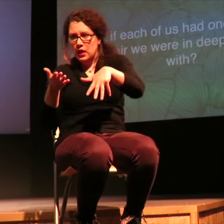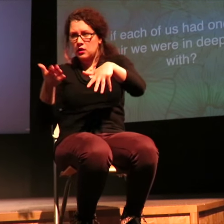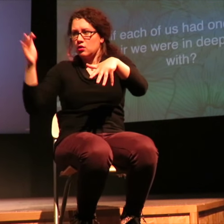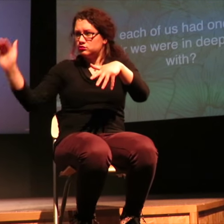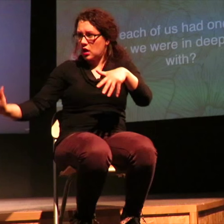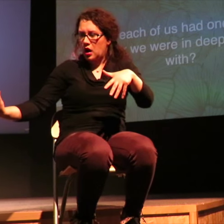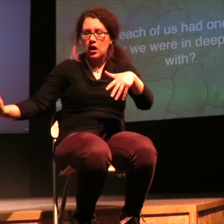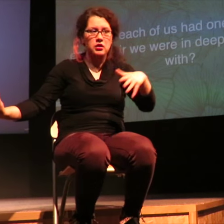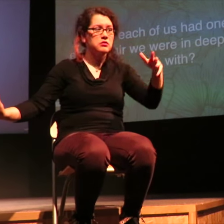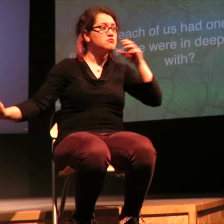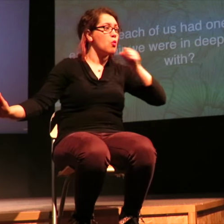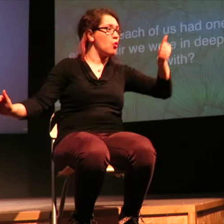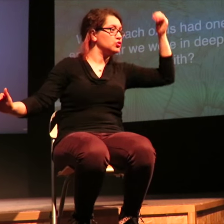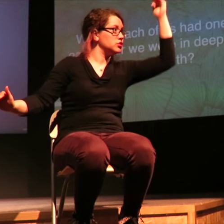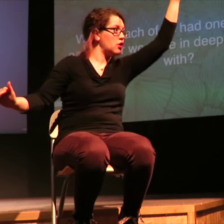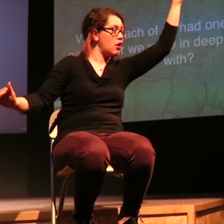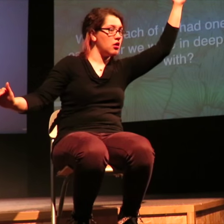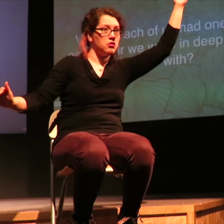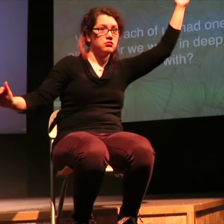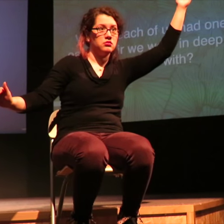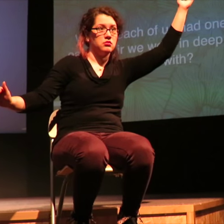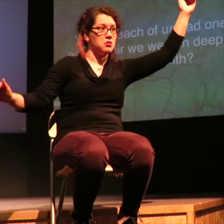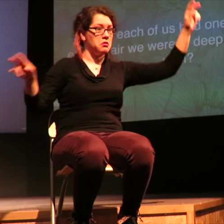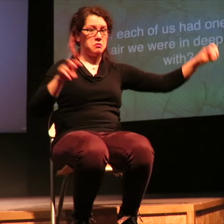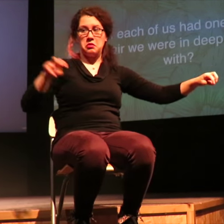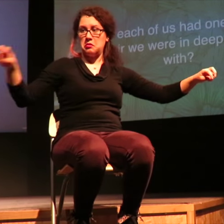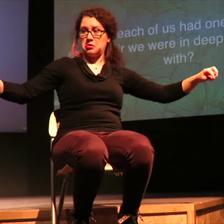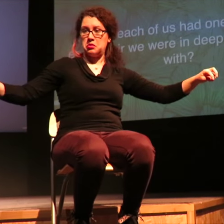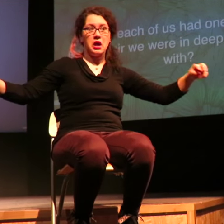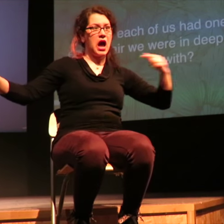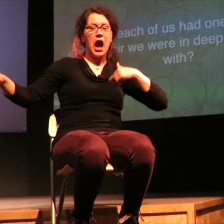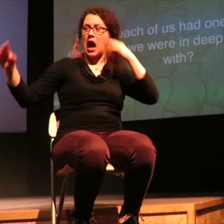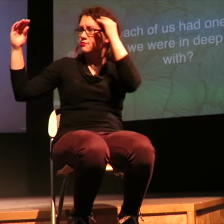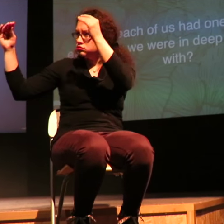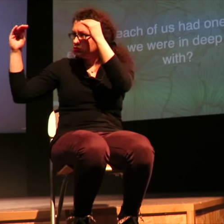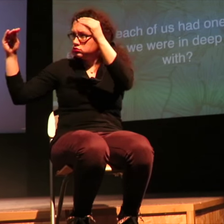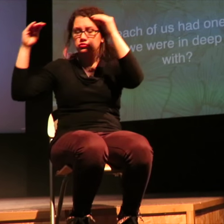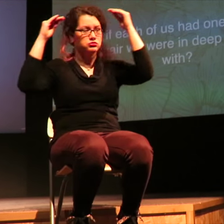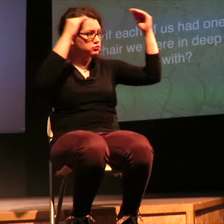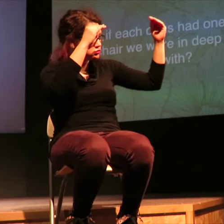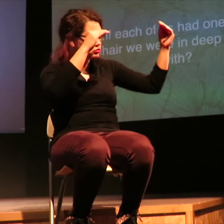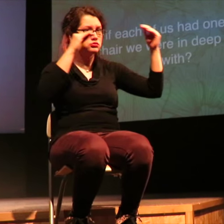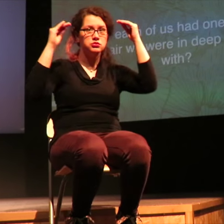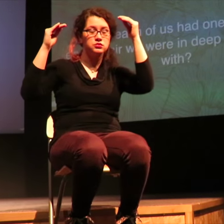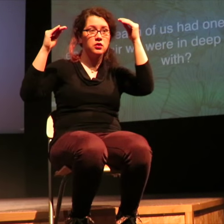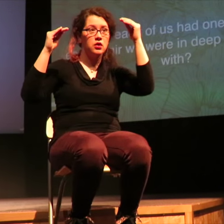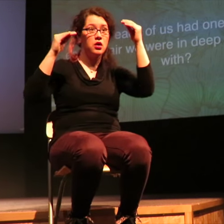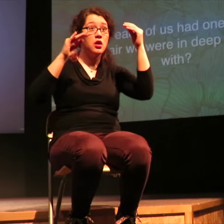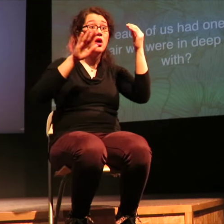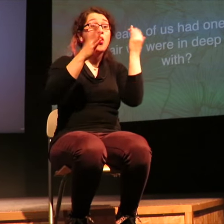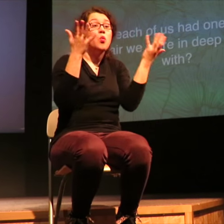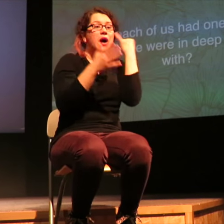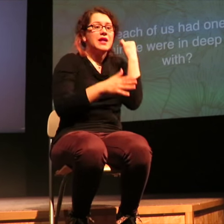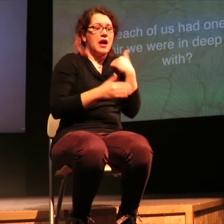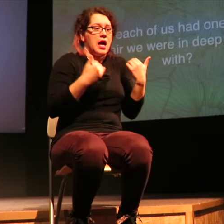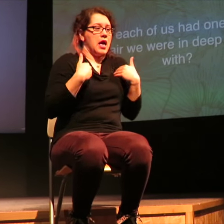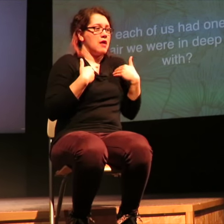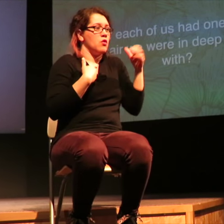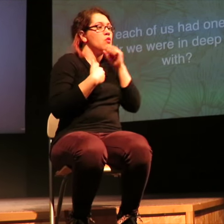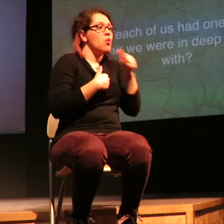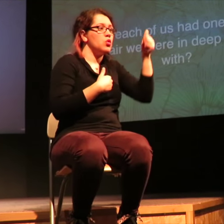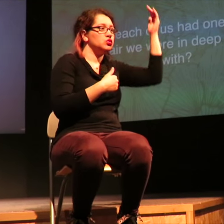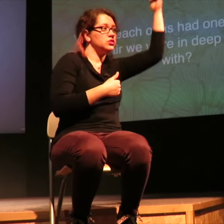child or an older adult that I could spend time influencing? Or maybe, what if I had an older adult, a student,